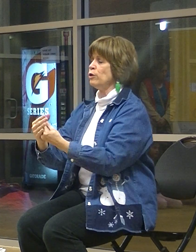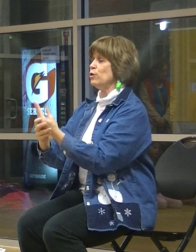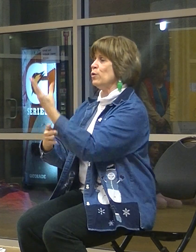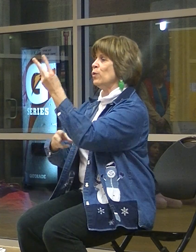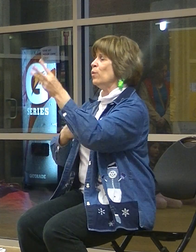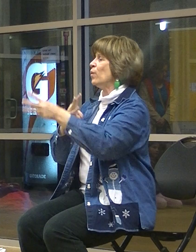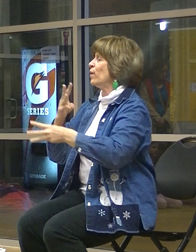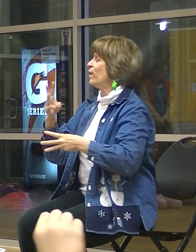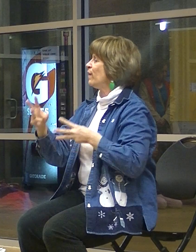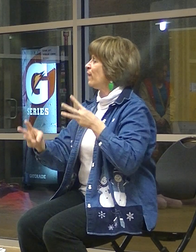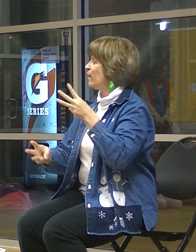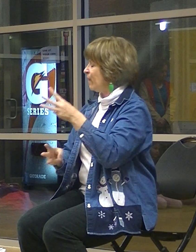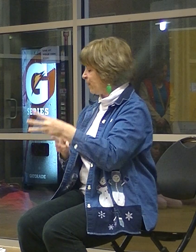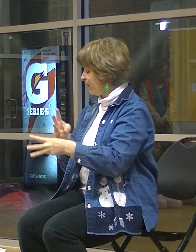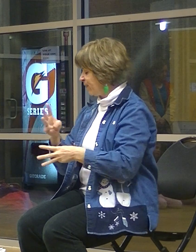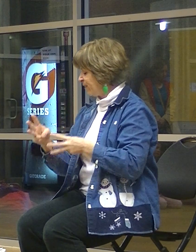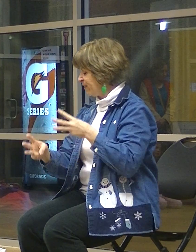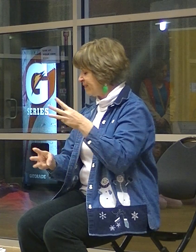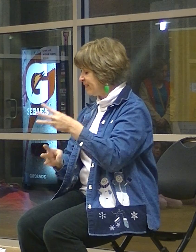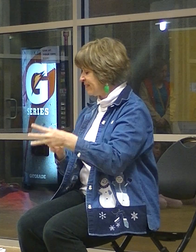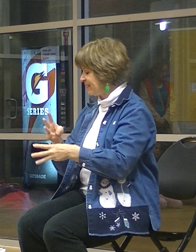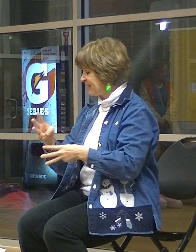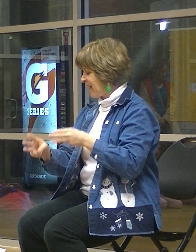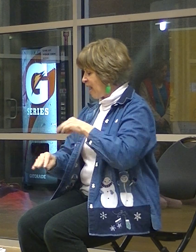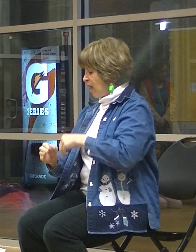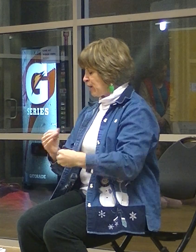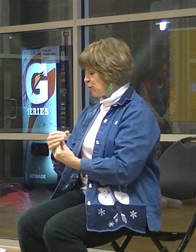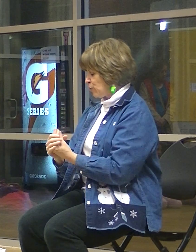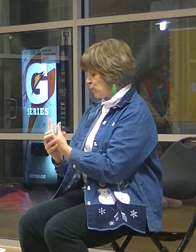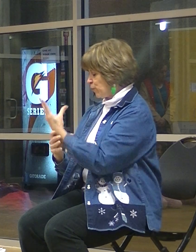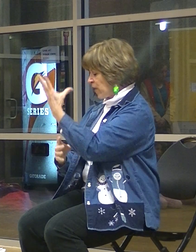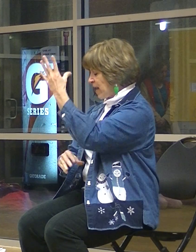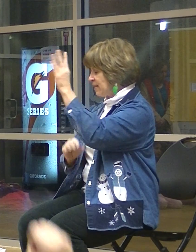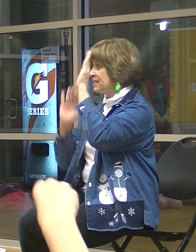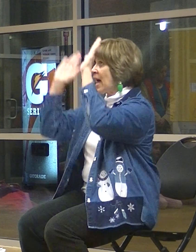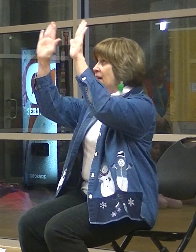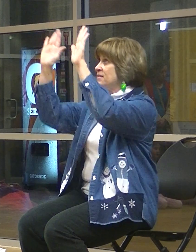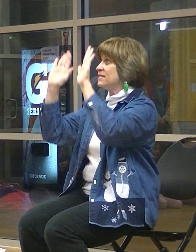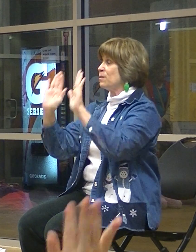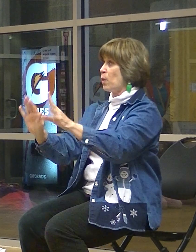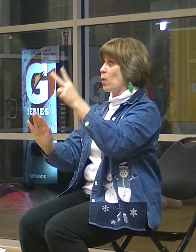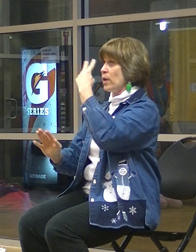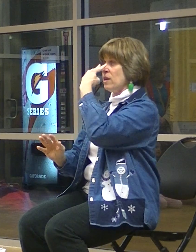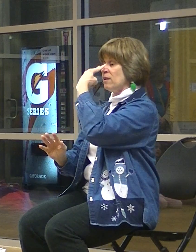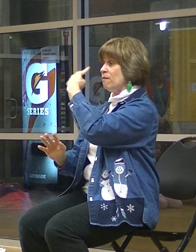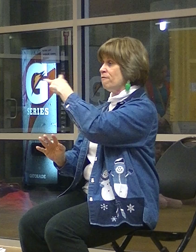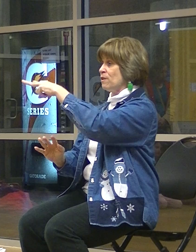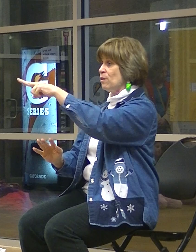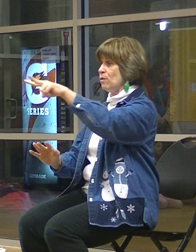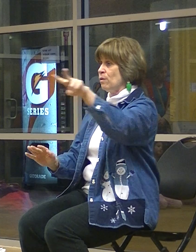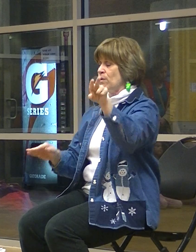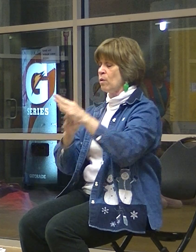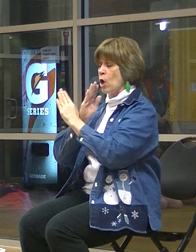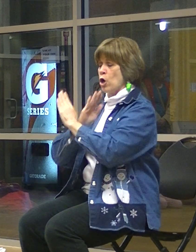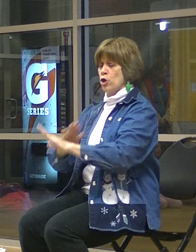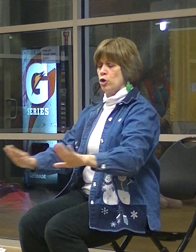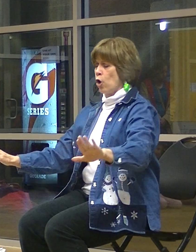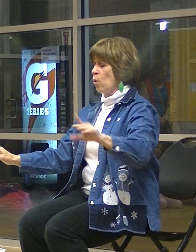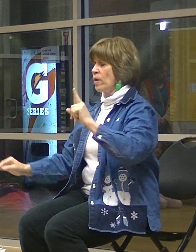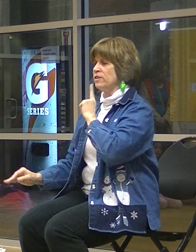new world, a new fantastic point of view. No one